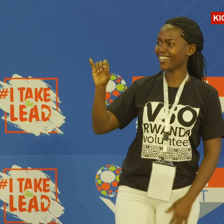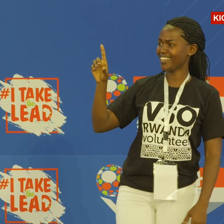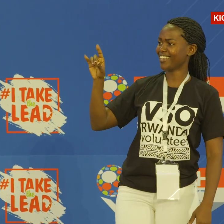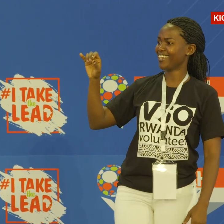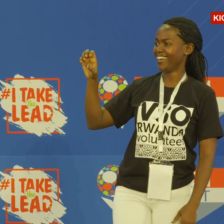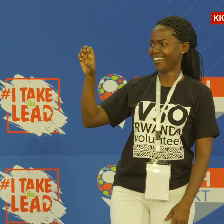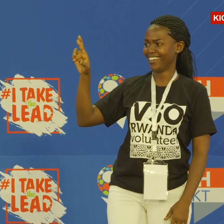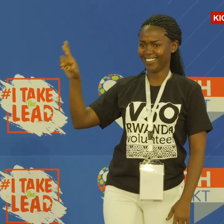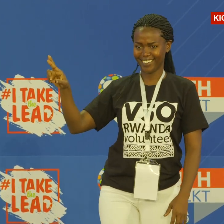Didier Drogba.